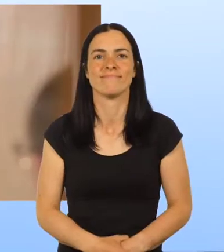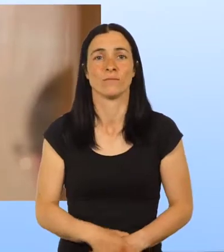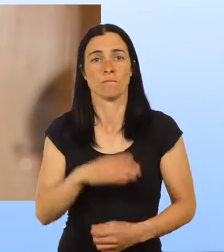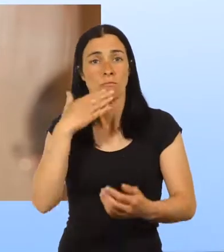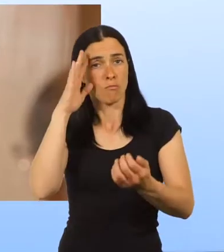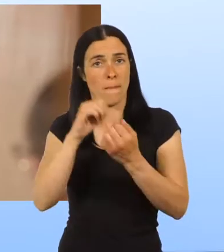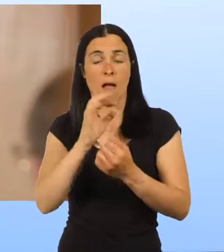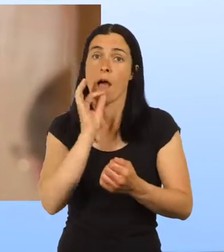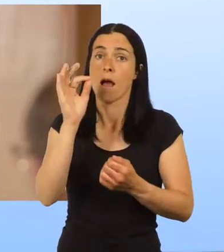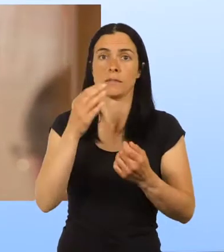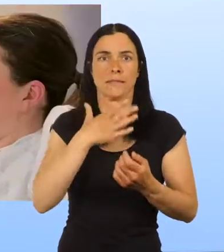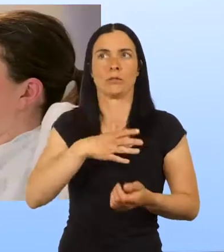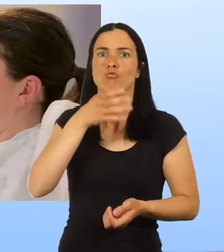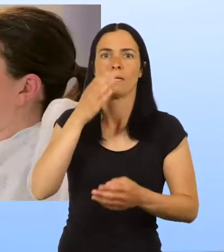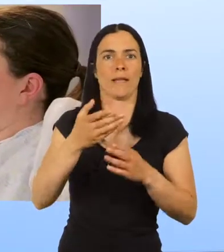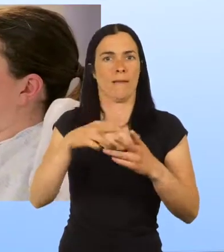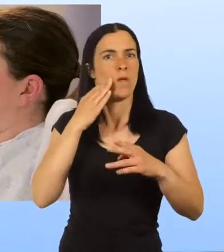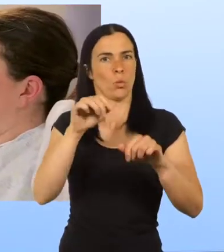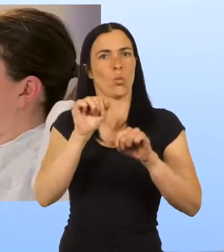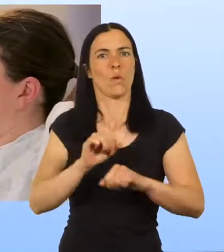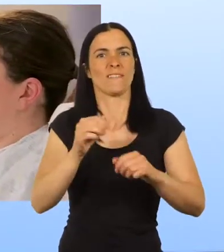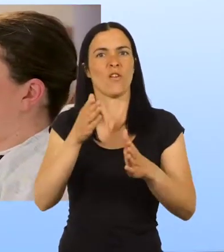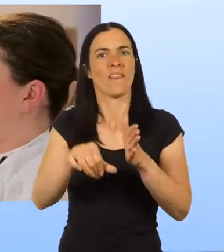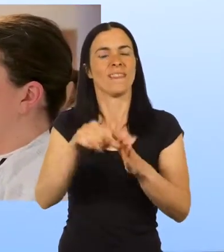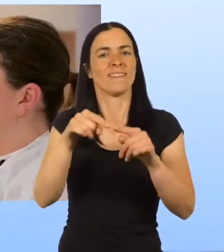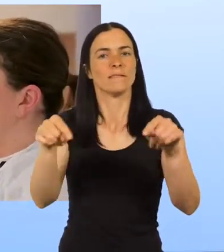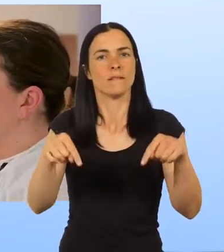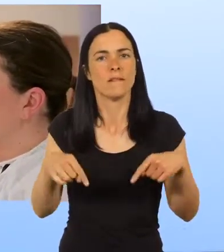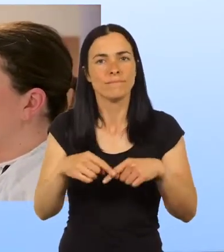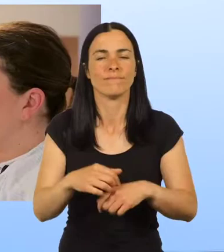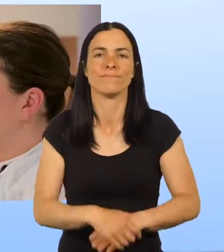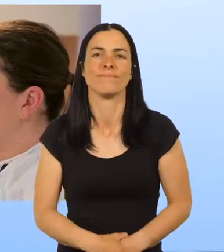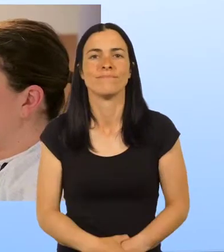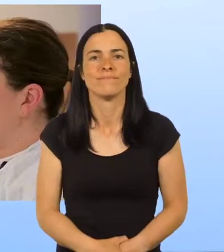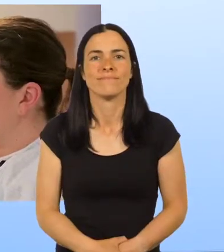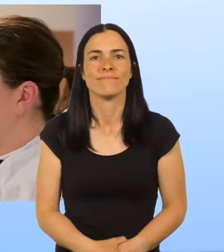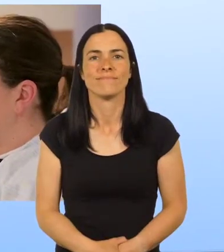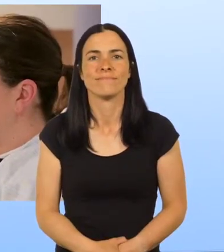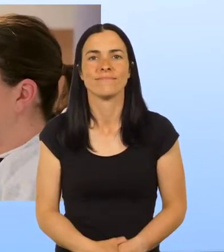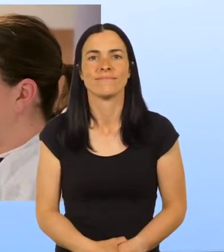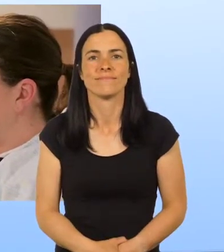have. Also, please remember to ask if you can have a drink while you wait to come to theatre.